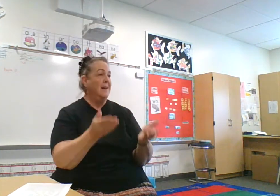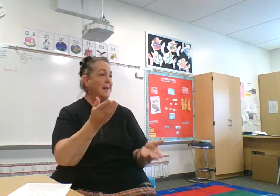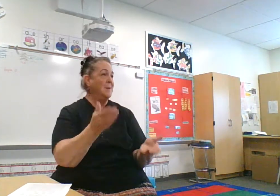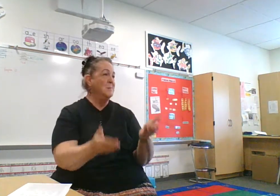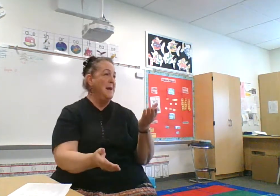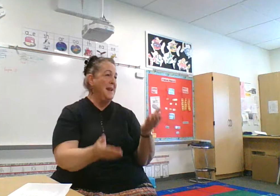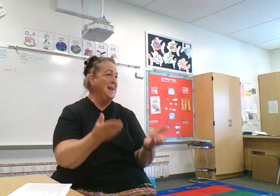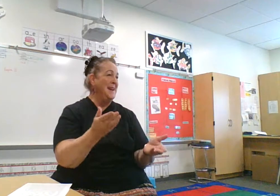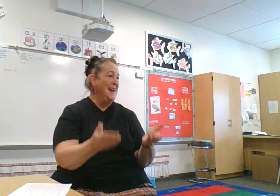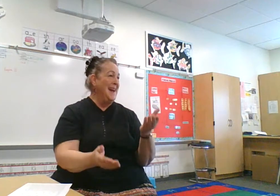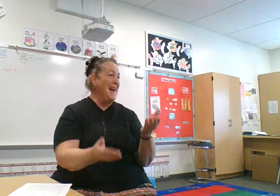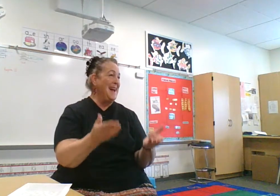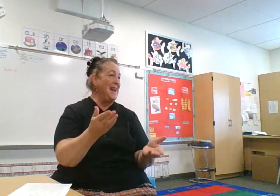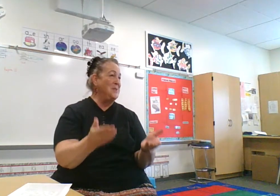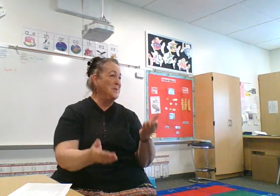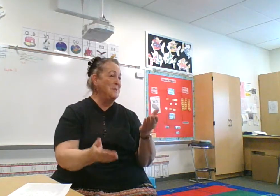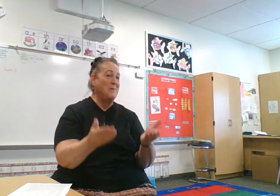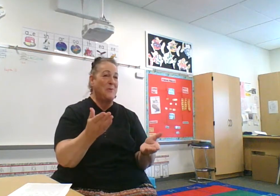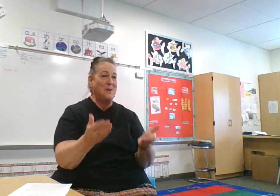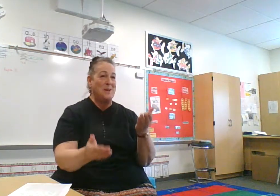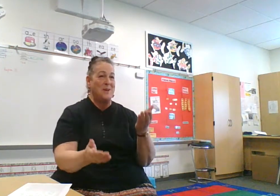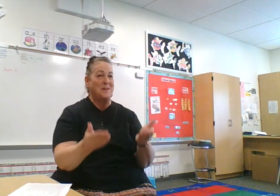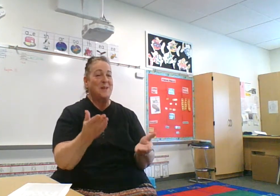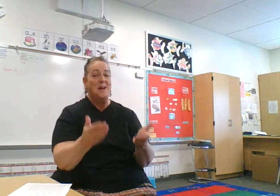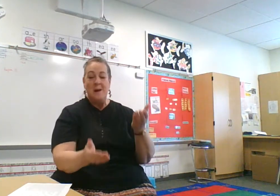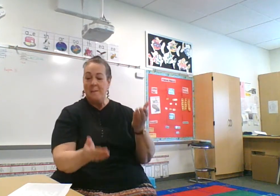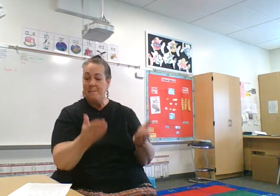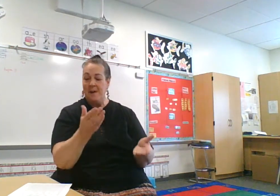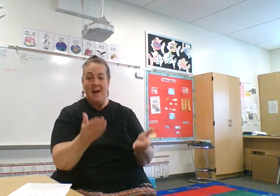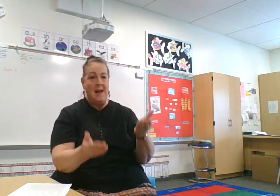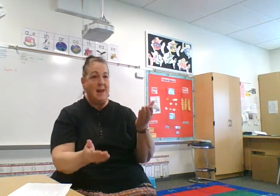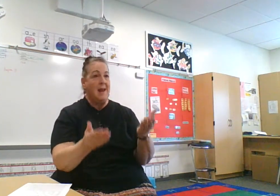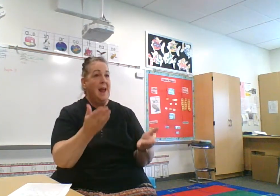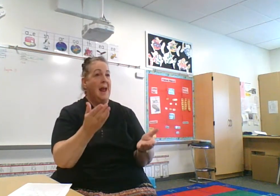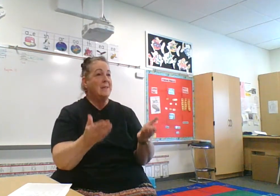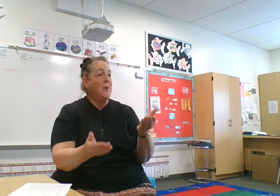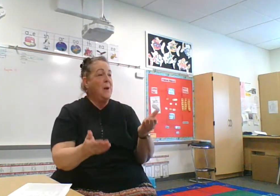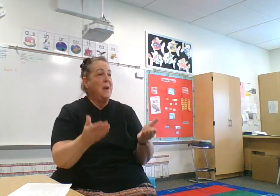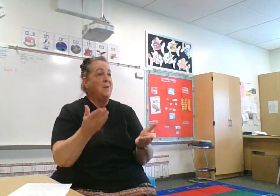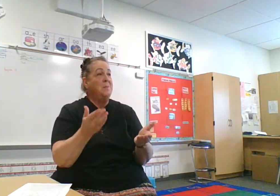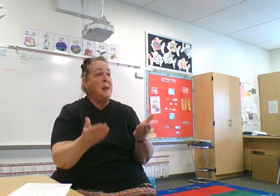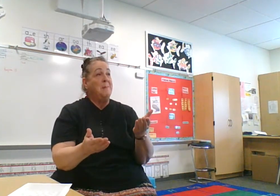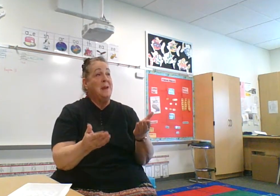Here's May. I used it before I taught it to you. May. And so how would I do maybe?